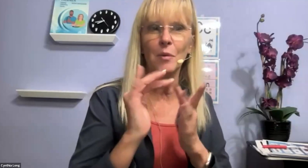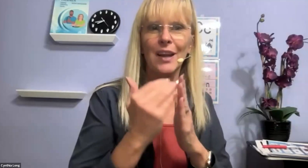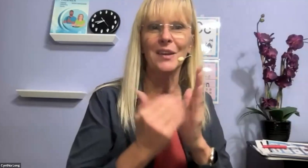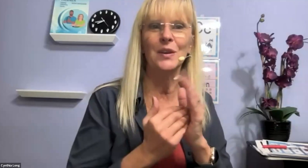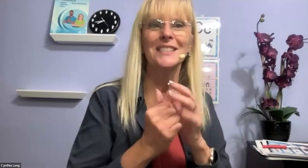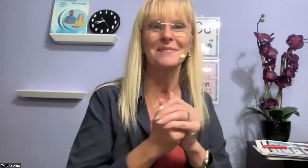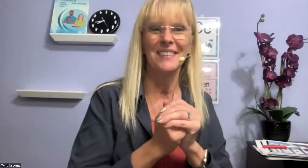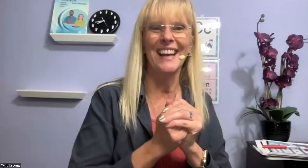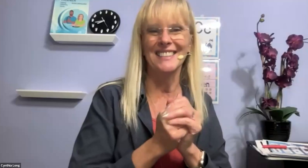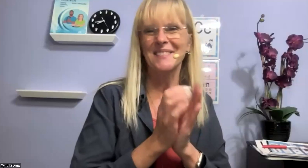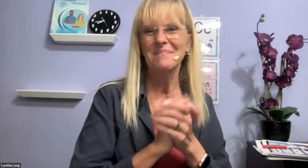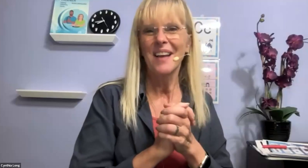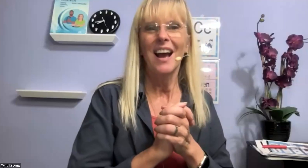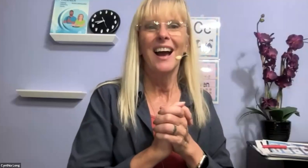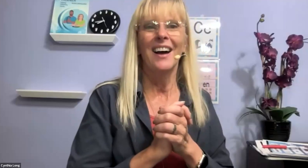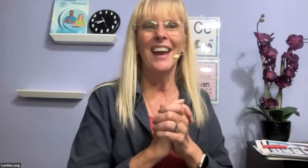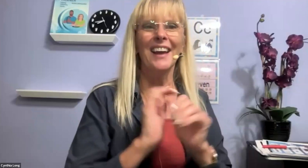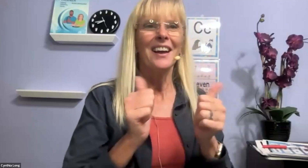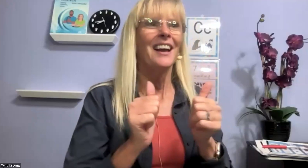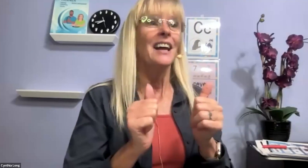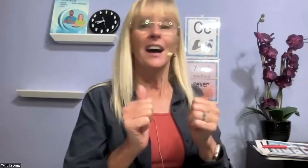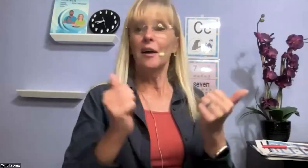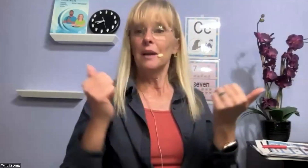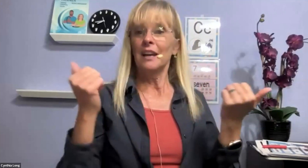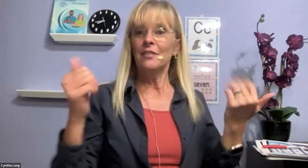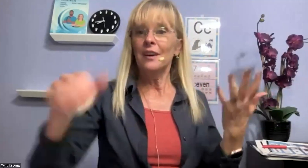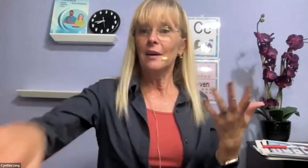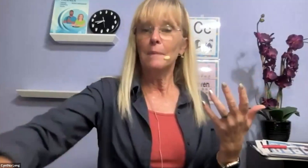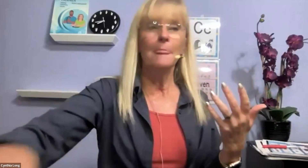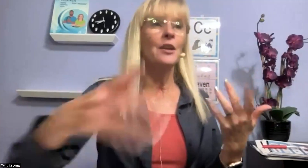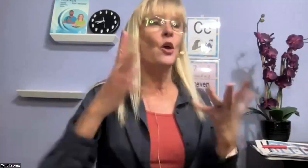online course. Yes. Okay. If